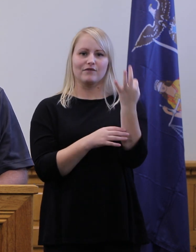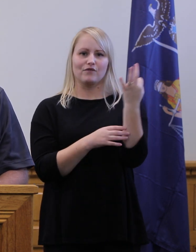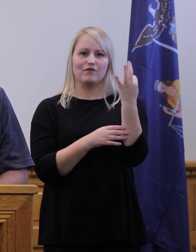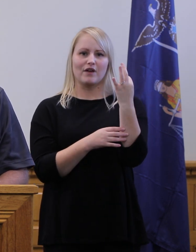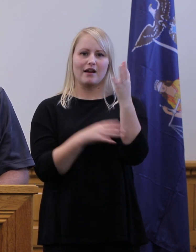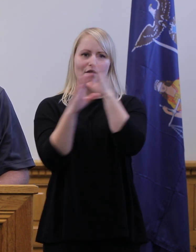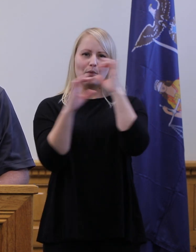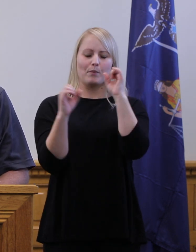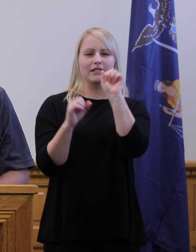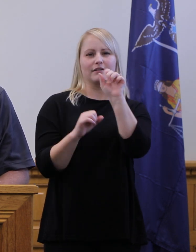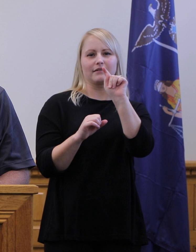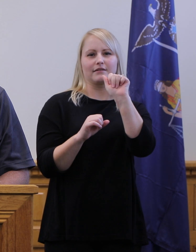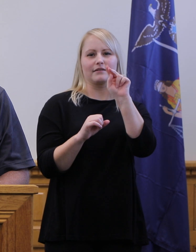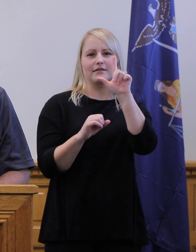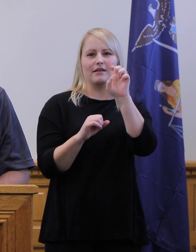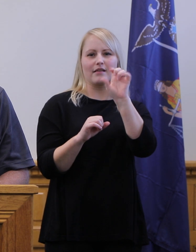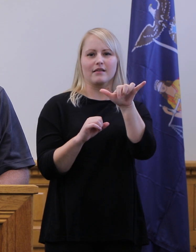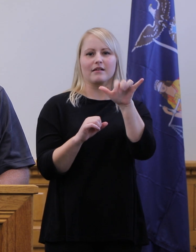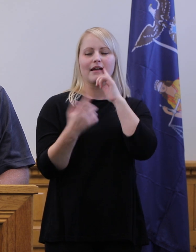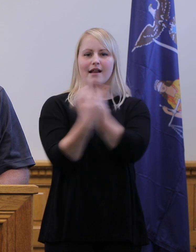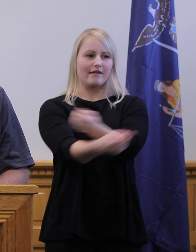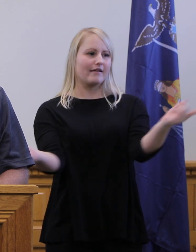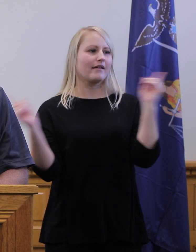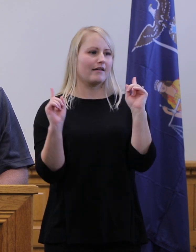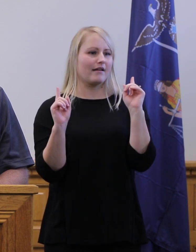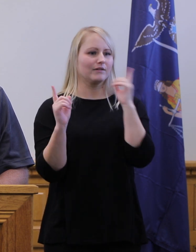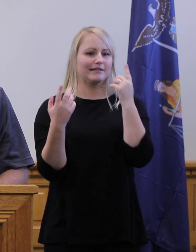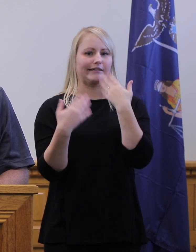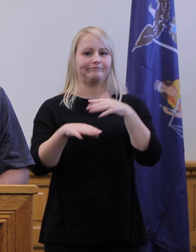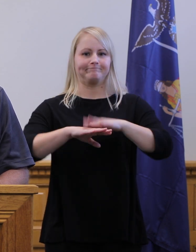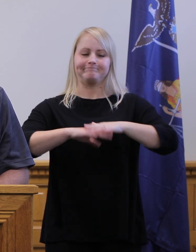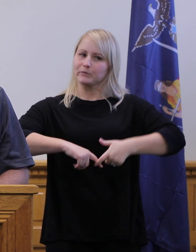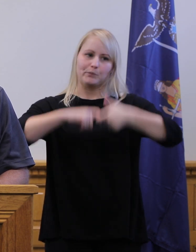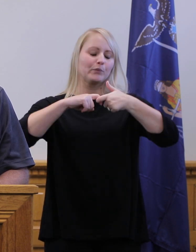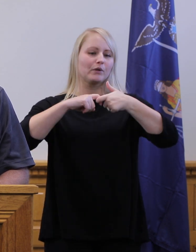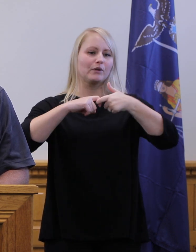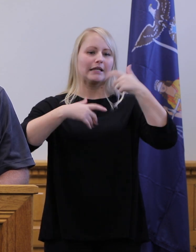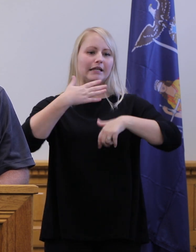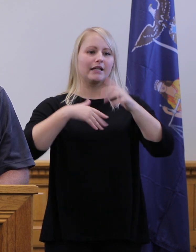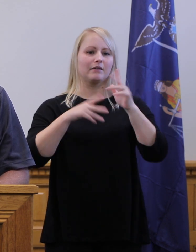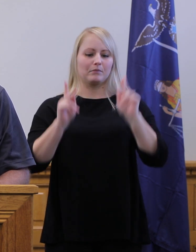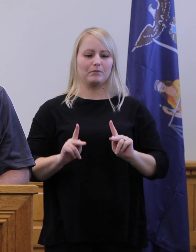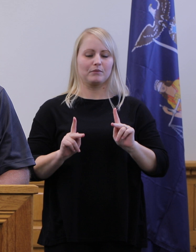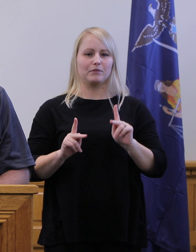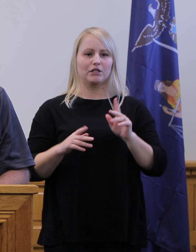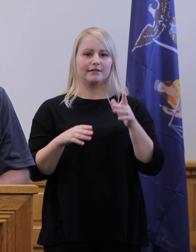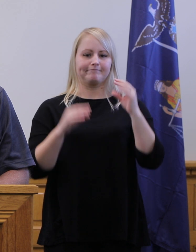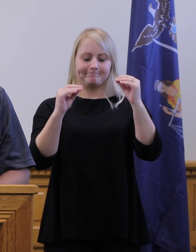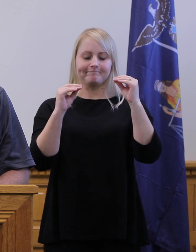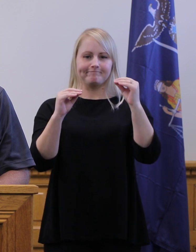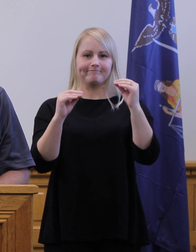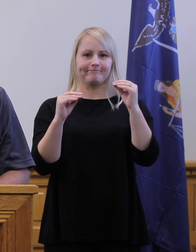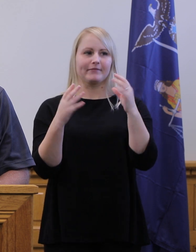voluntarily pause in-person instruction for 2 weeks. This was before the campus reached the state's 100 case threshold that would